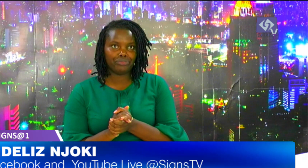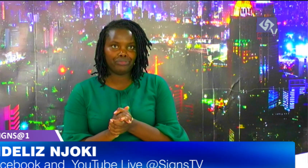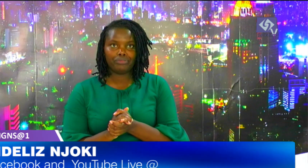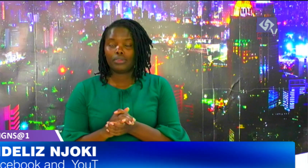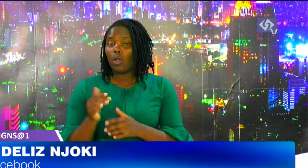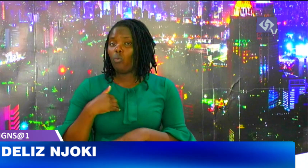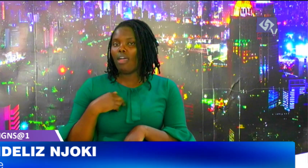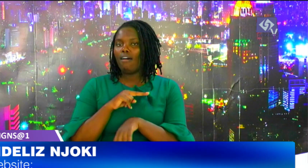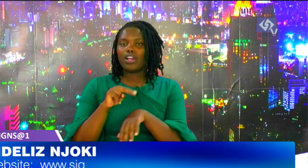National Dialogue